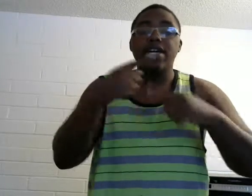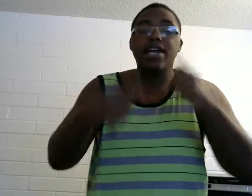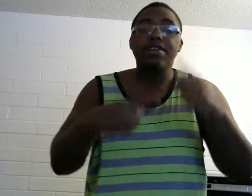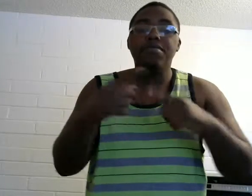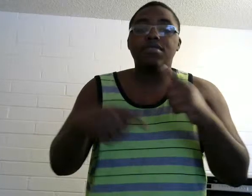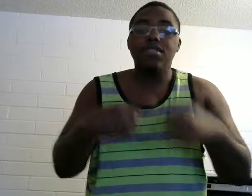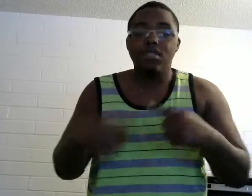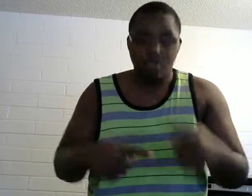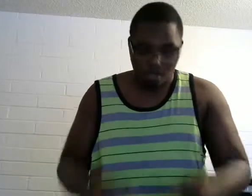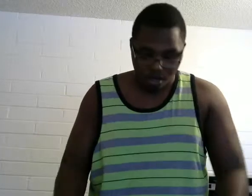Sign.